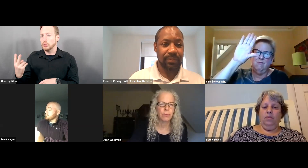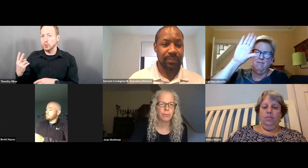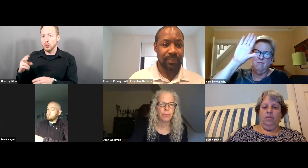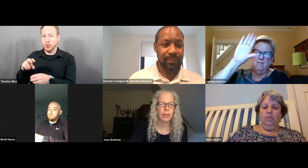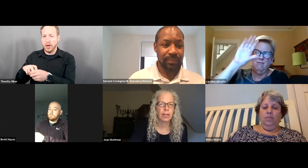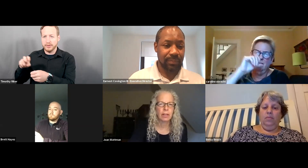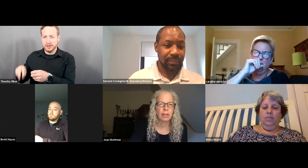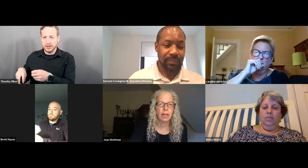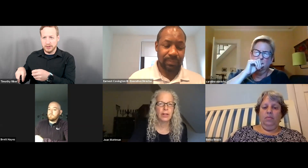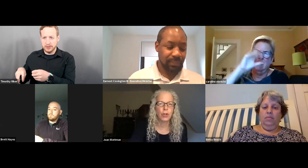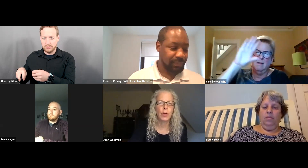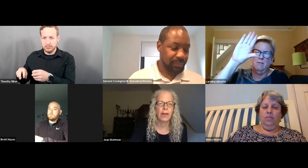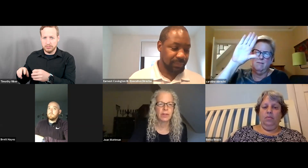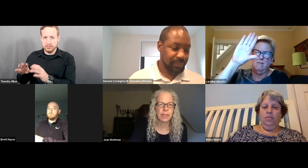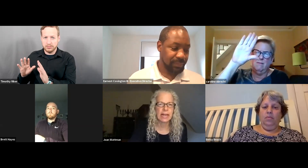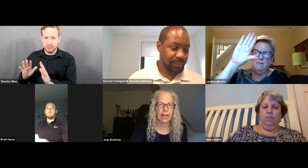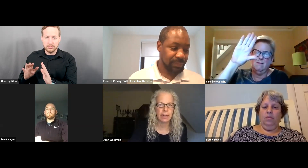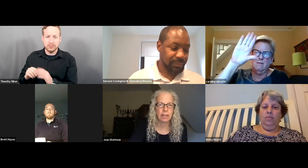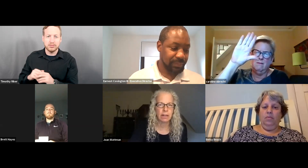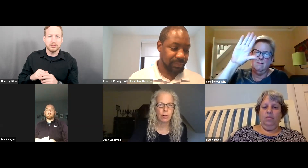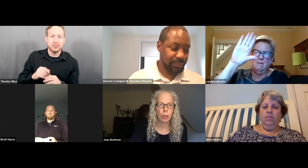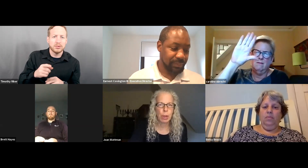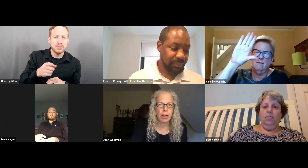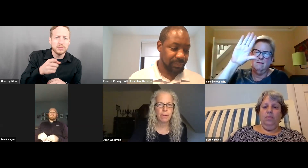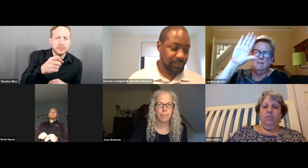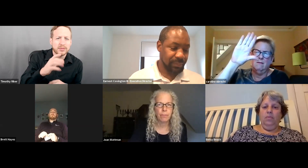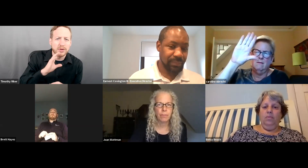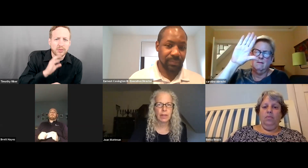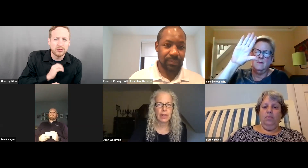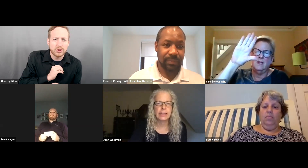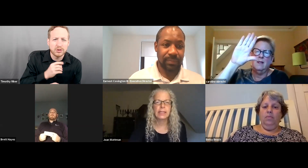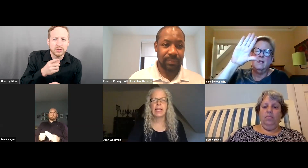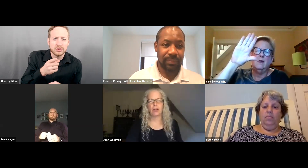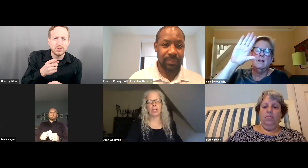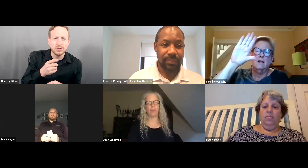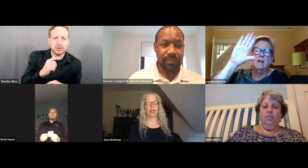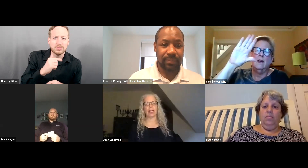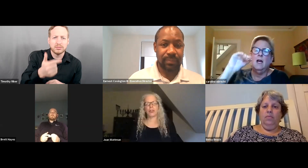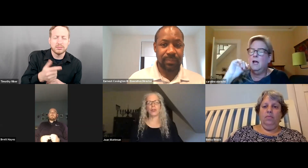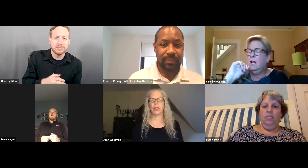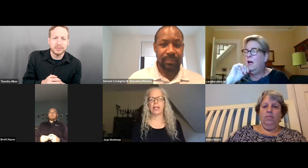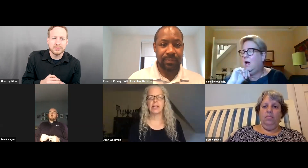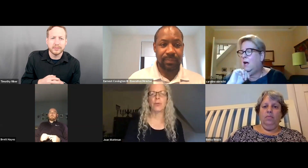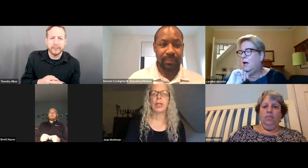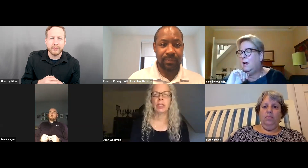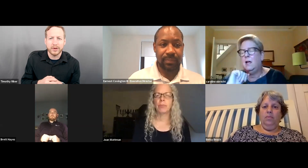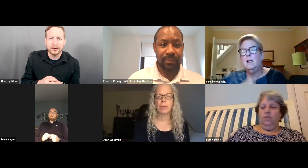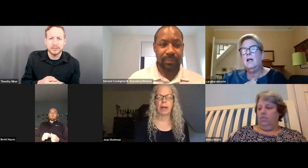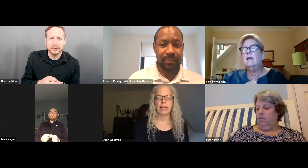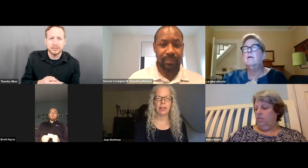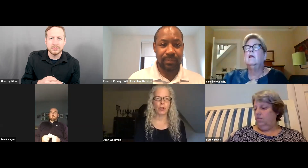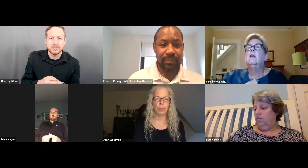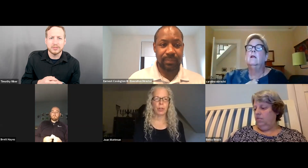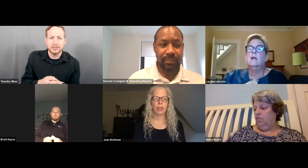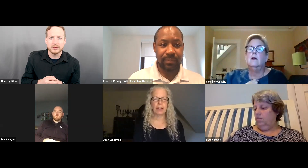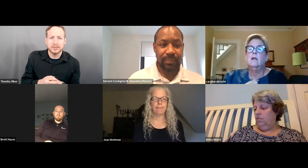minutes, and 2 have abstained. And I see Carolyn, I recognize you. Yes, if you could